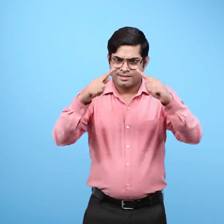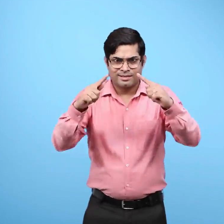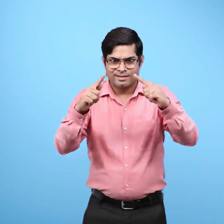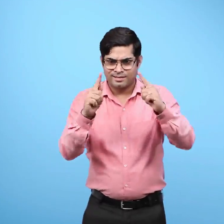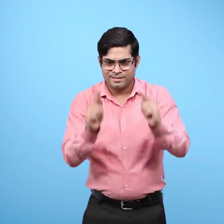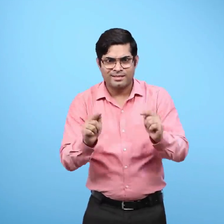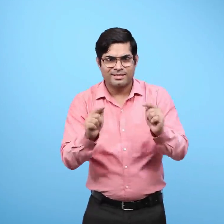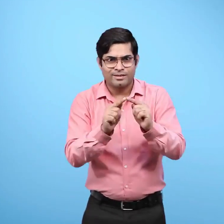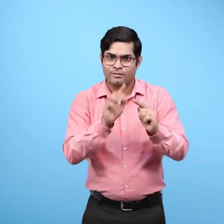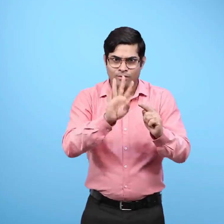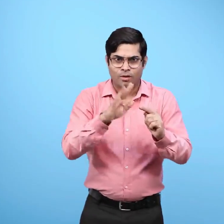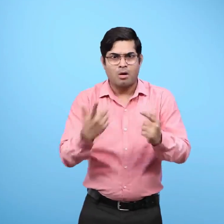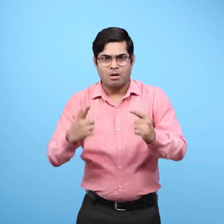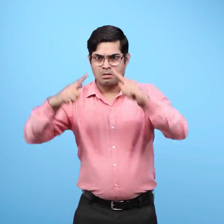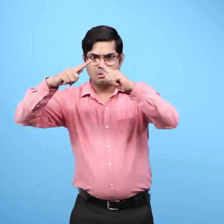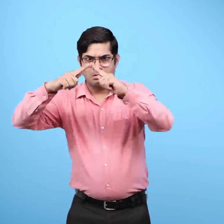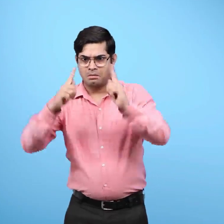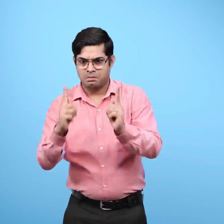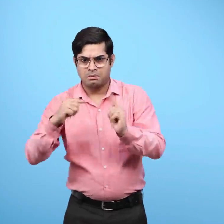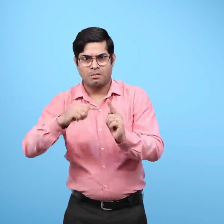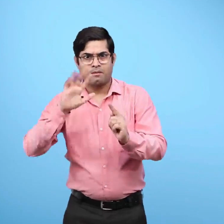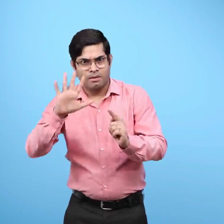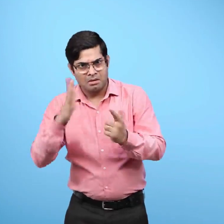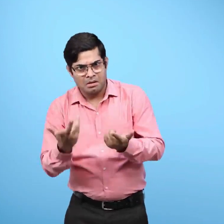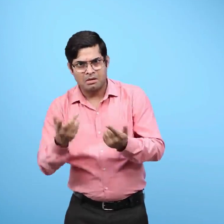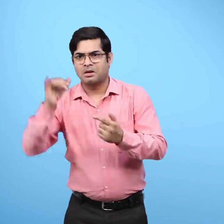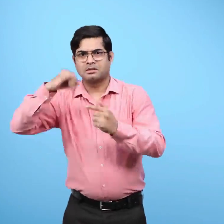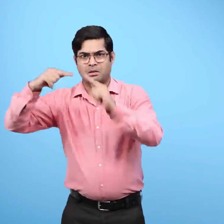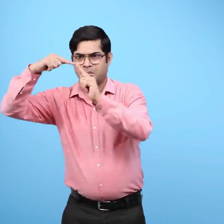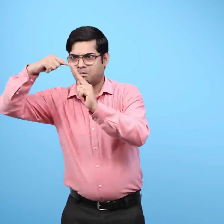4, 5, 6-sided shapes